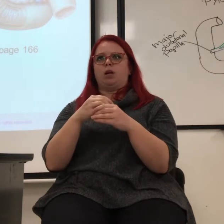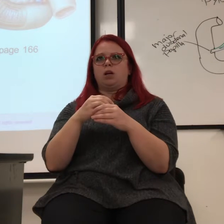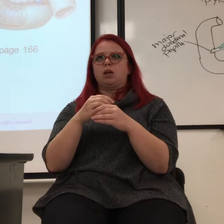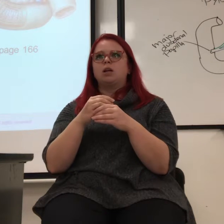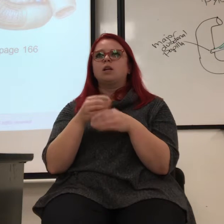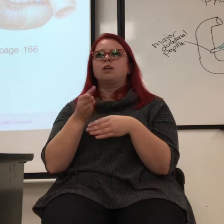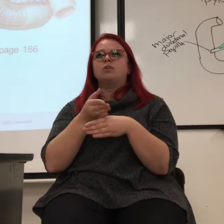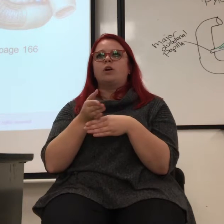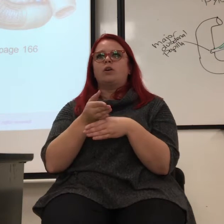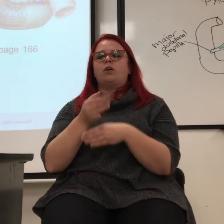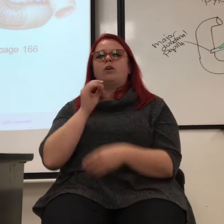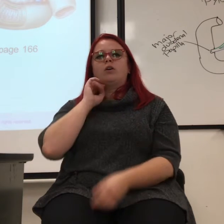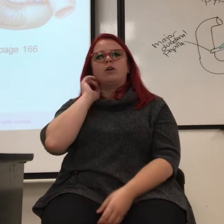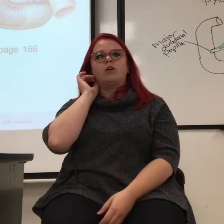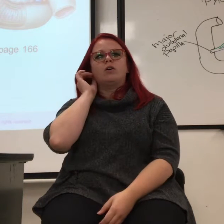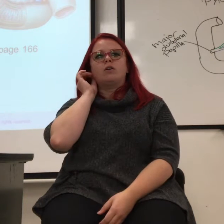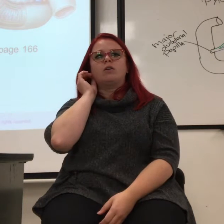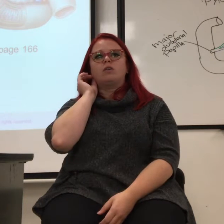Okay.